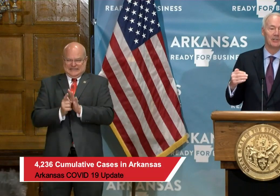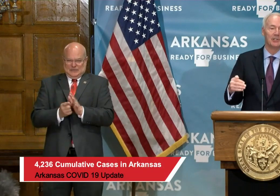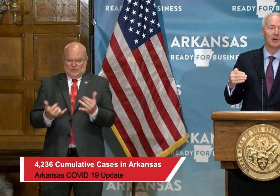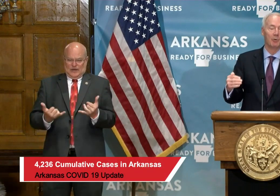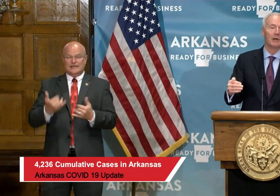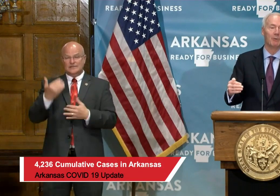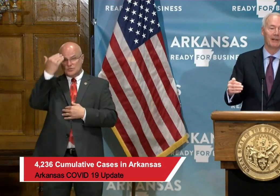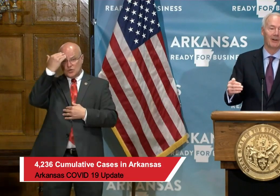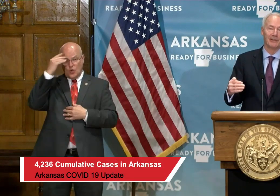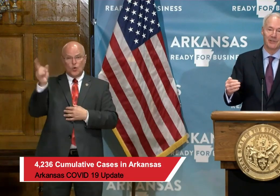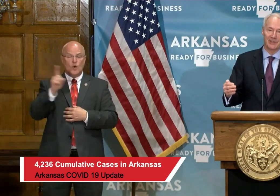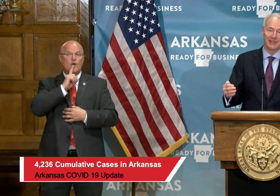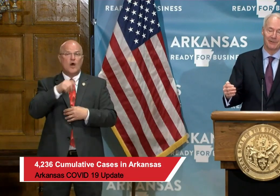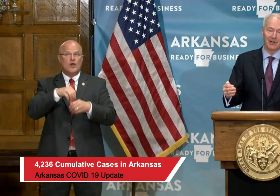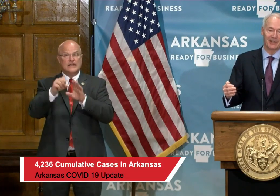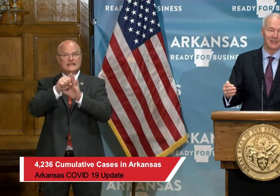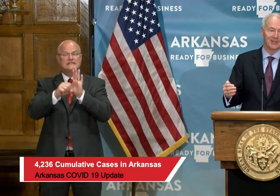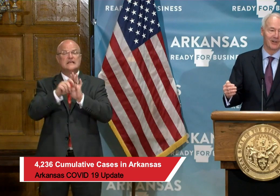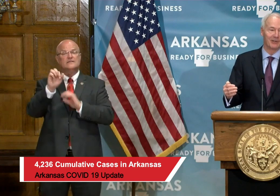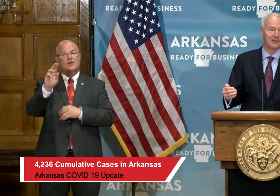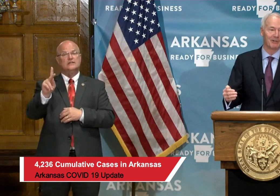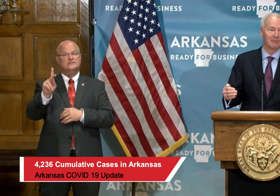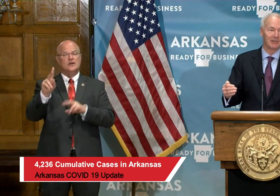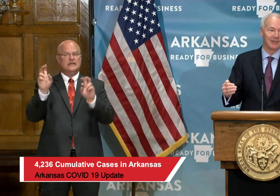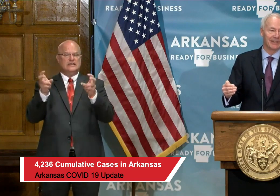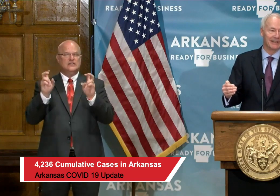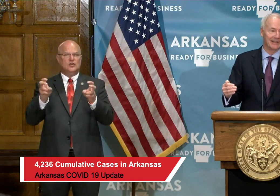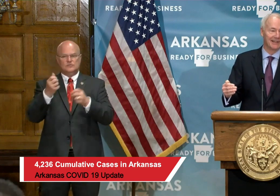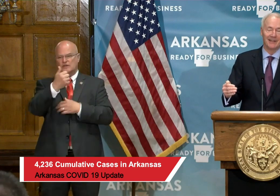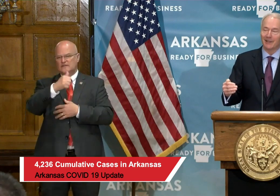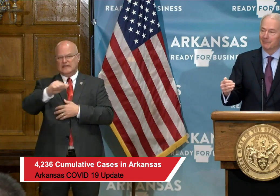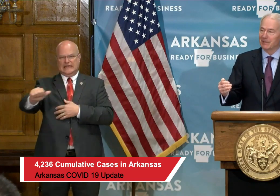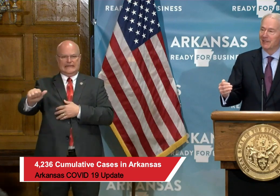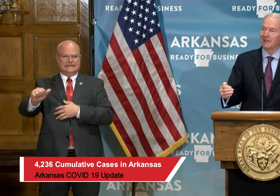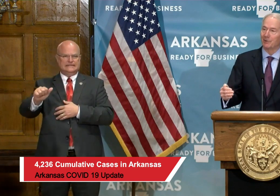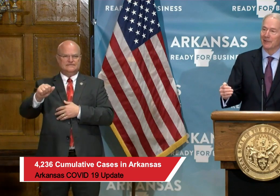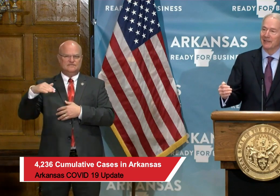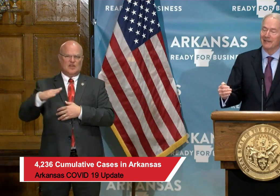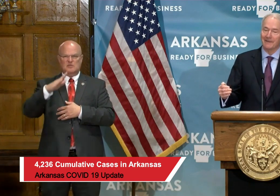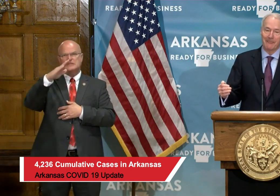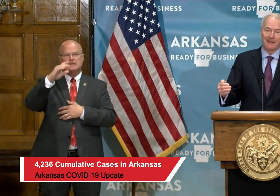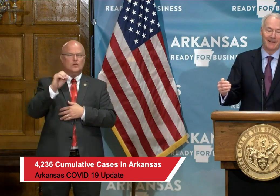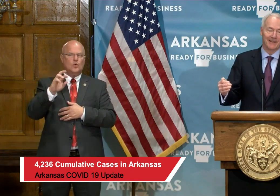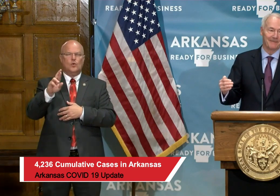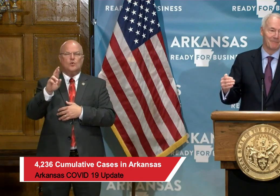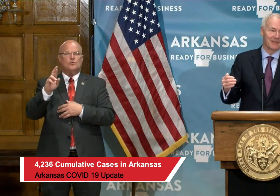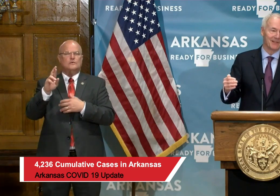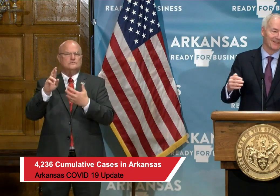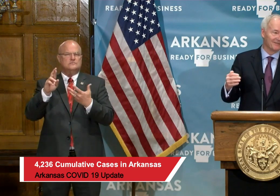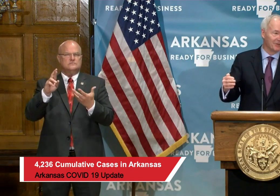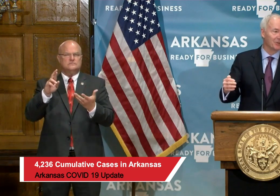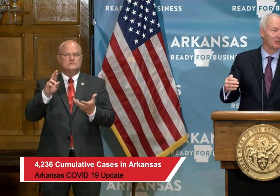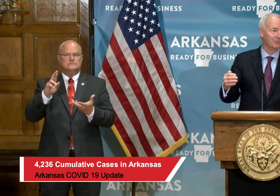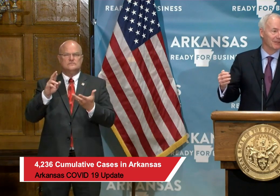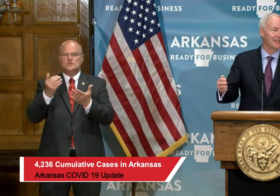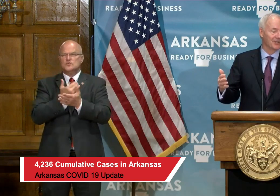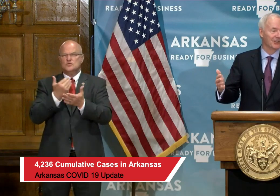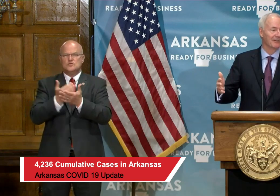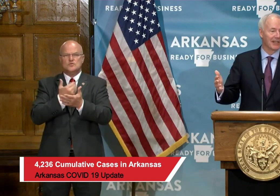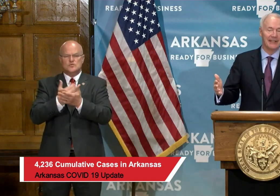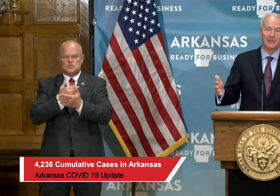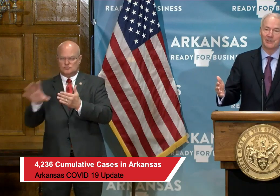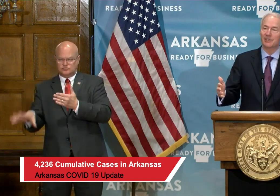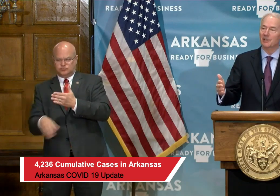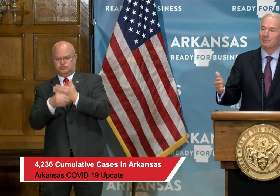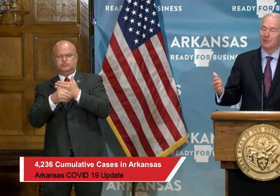moment to know where we are in the state of Arkansas in terms of any uptick or any new